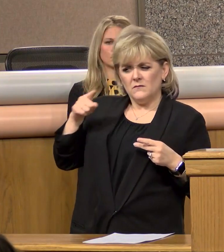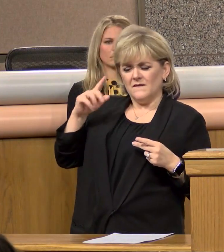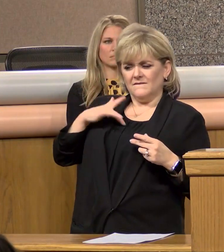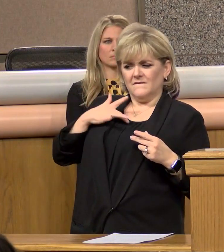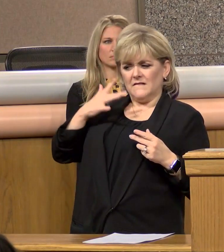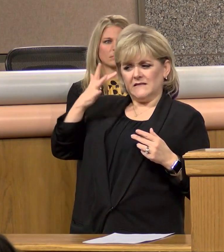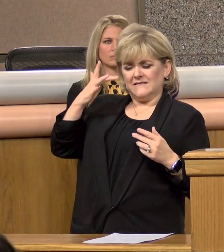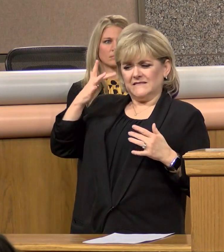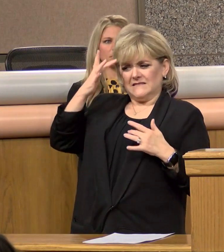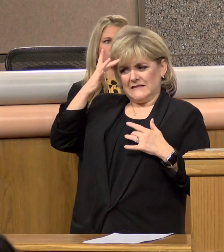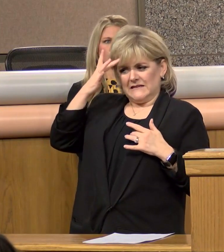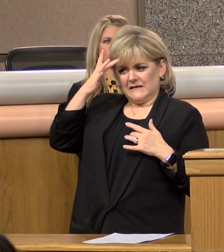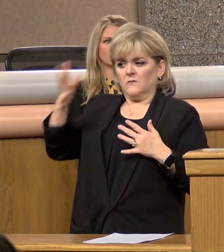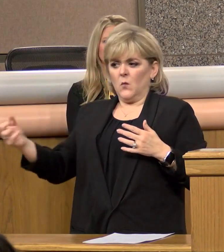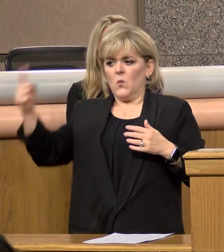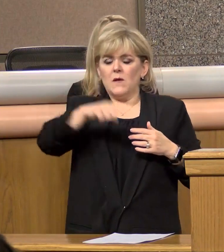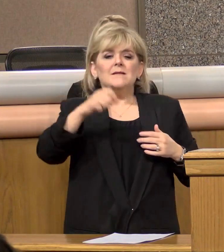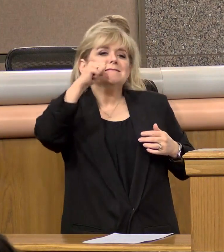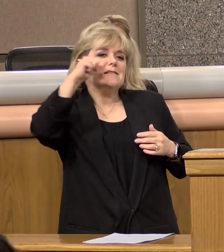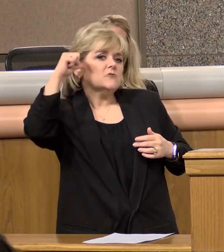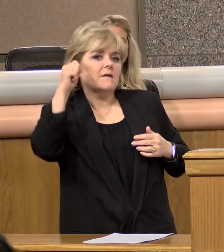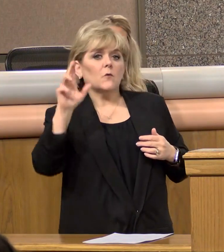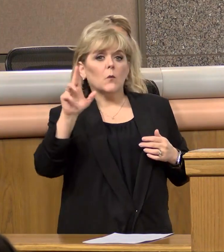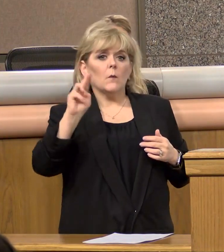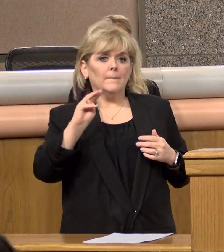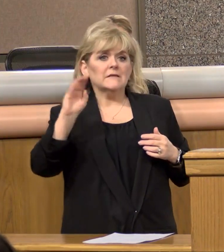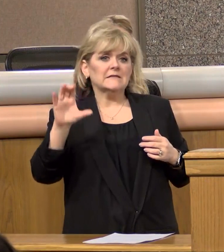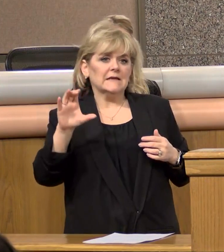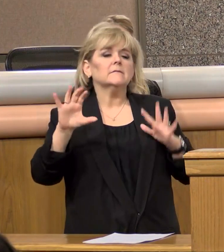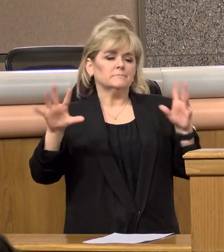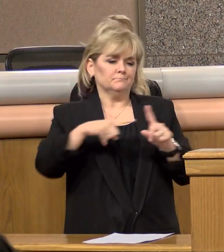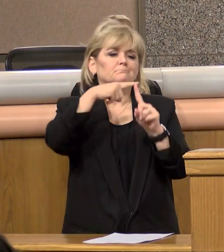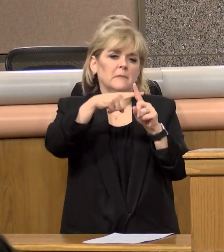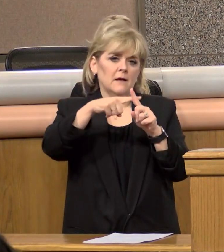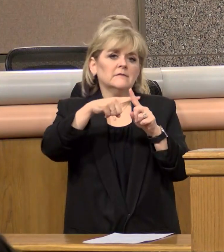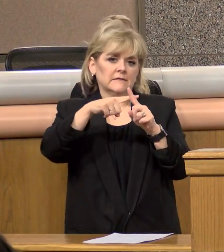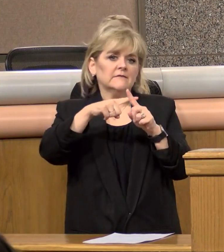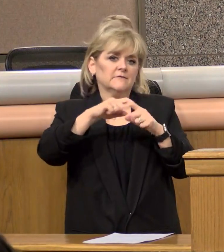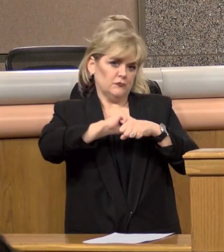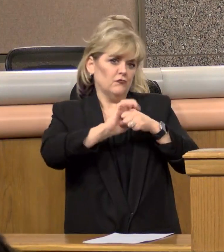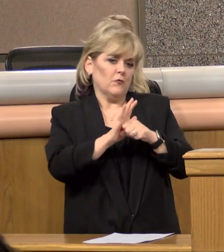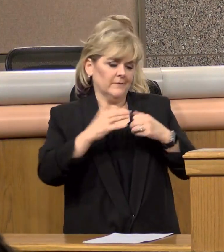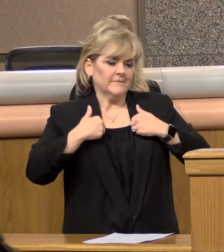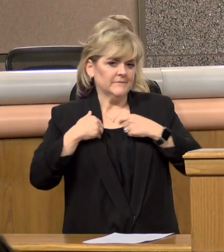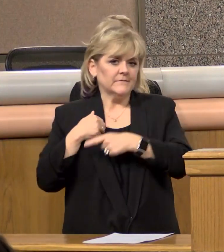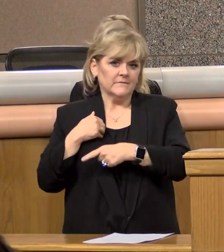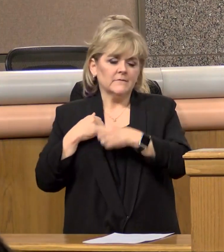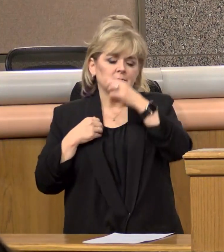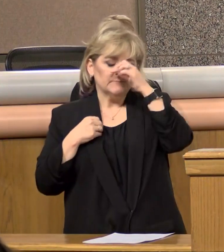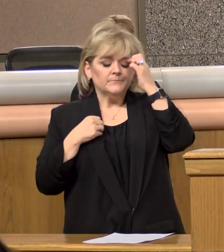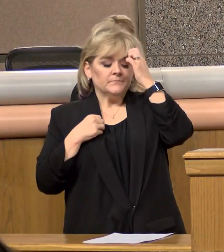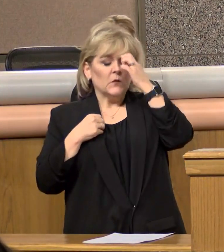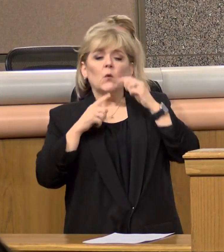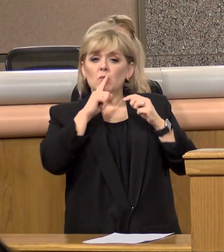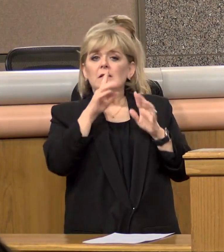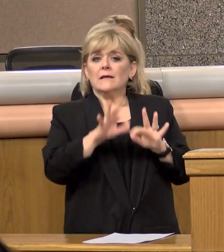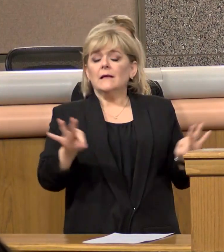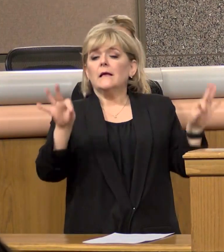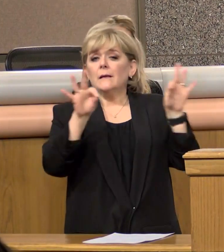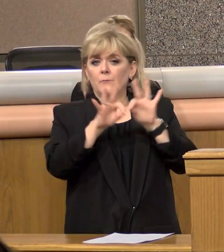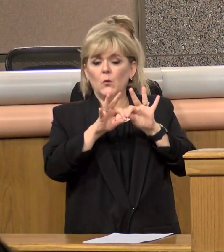to UMC for testing yesterday, and they are also a known positive. Um, so I think it's important, um, to talk about